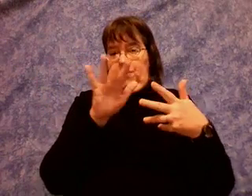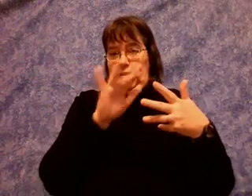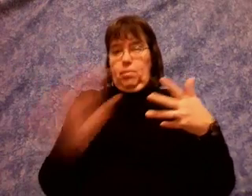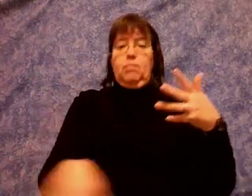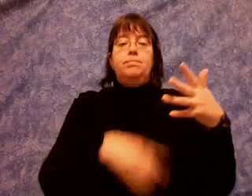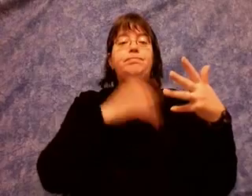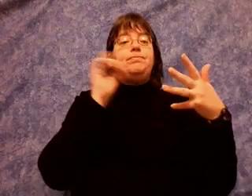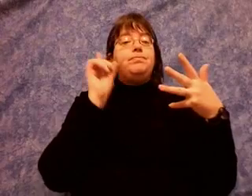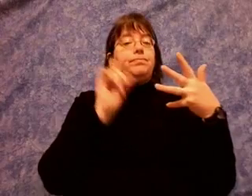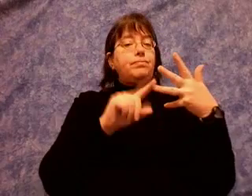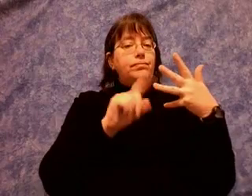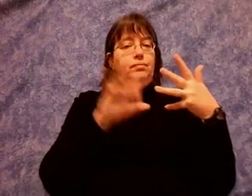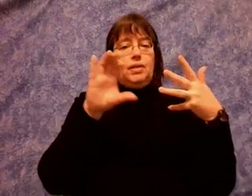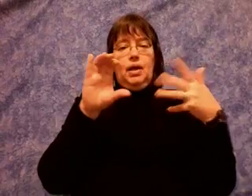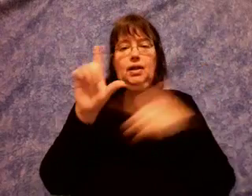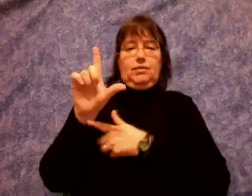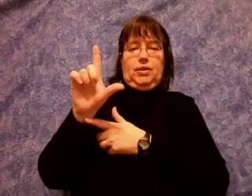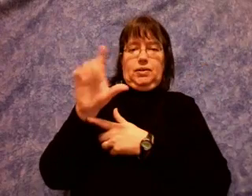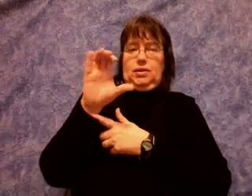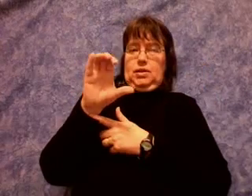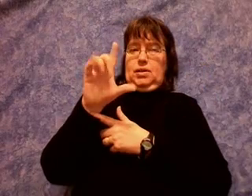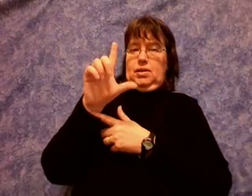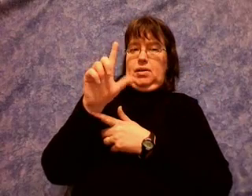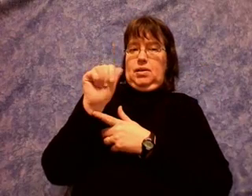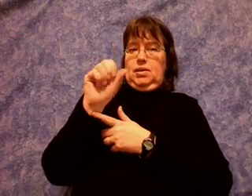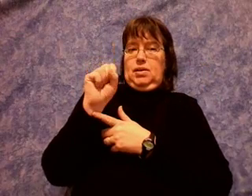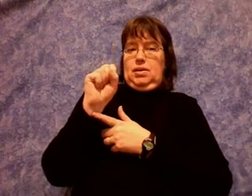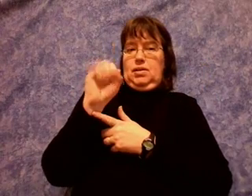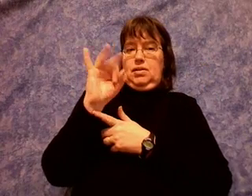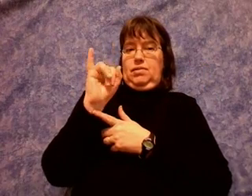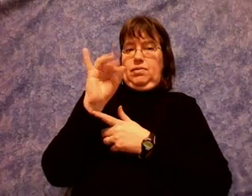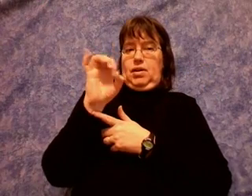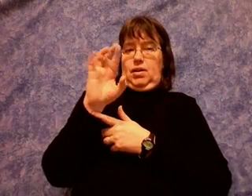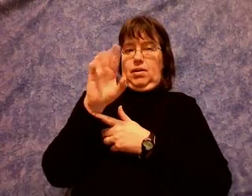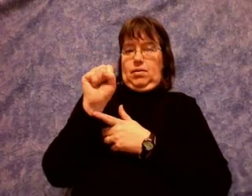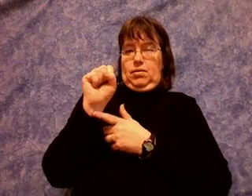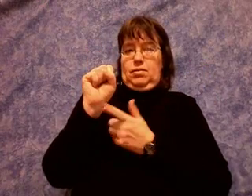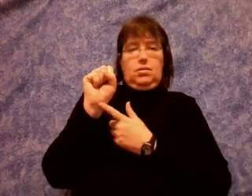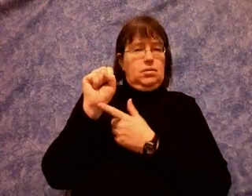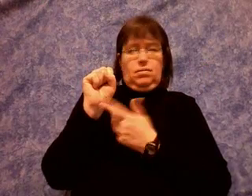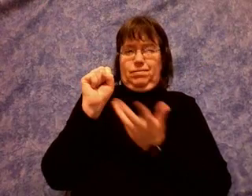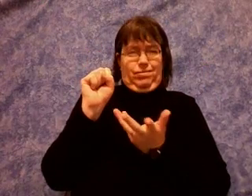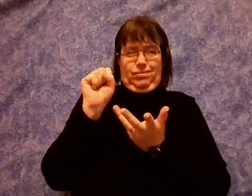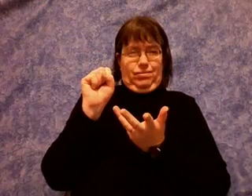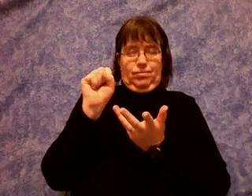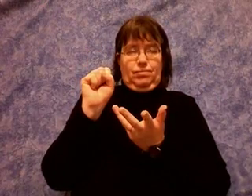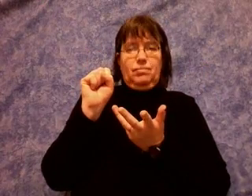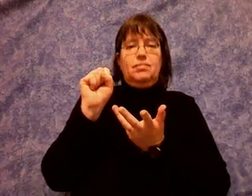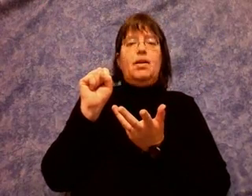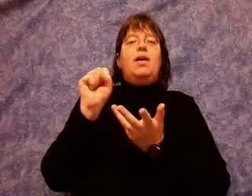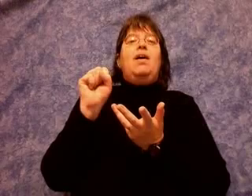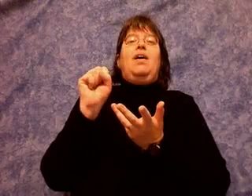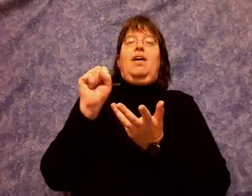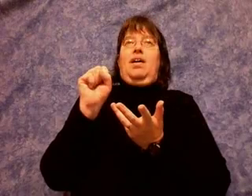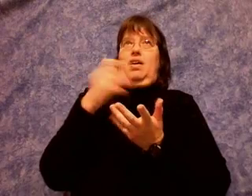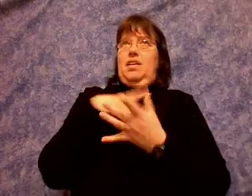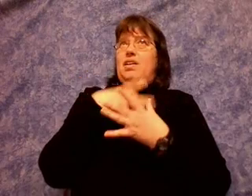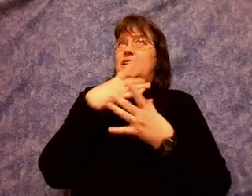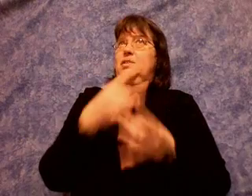about there. So fingerspelling is another topic, and classifiers is another topic. What